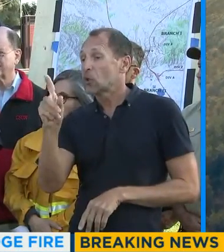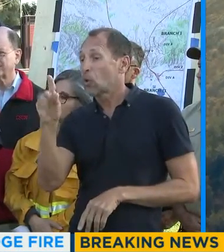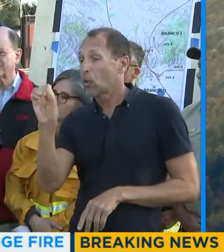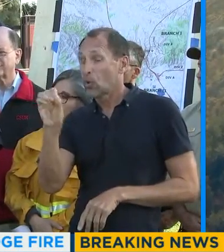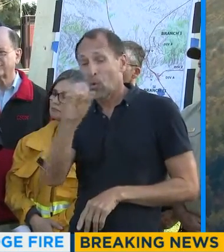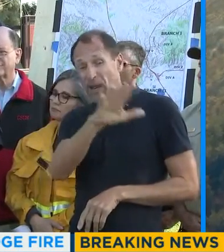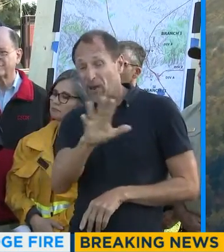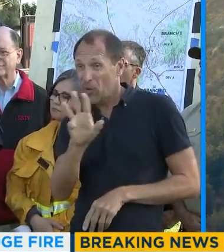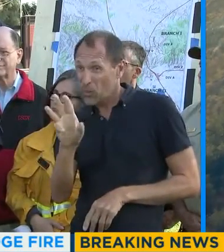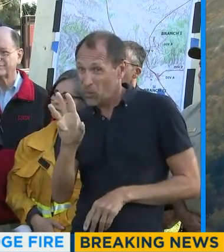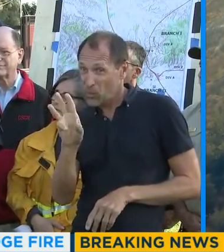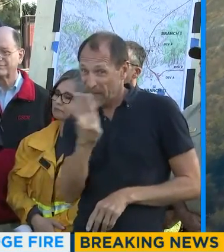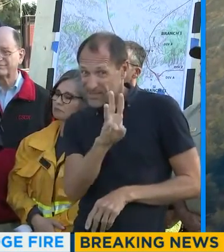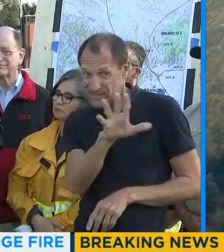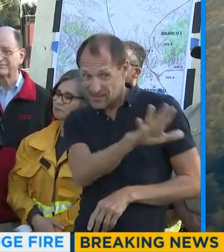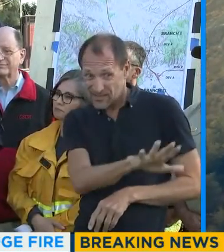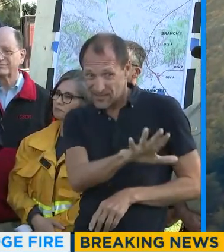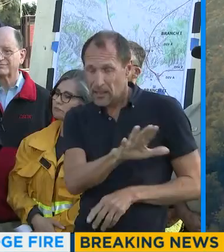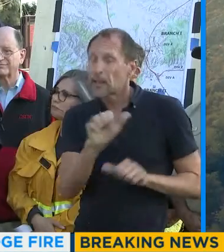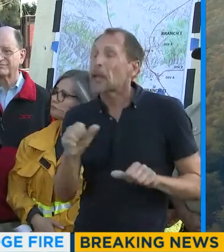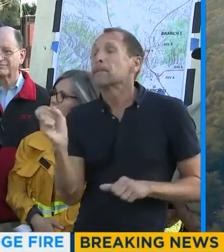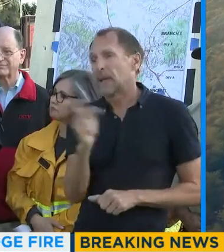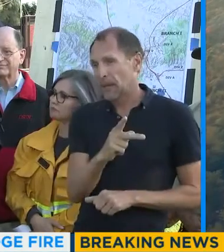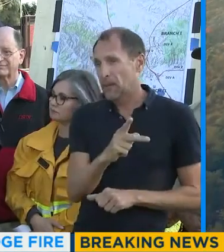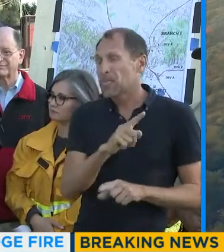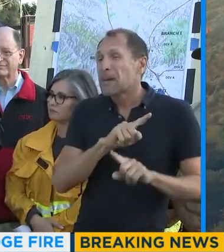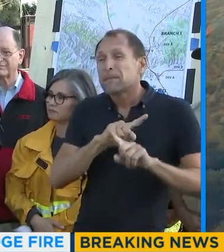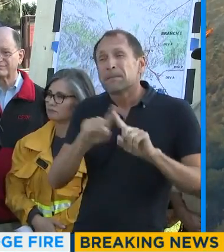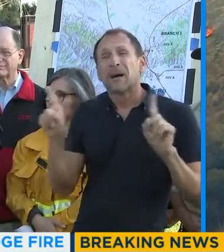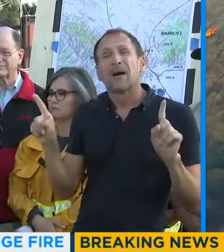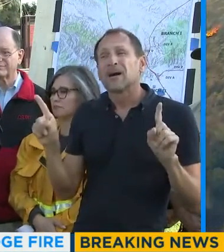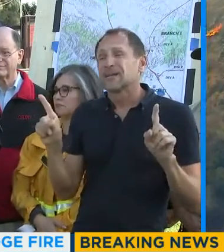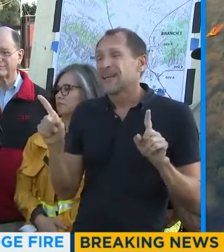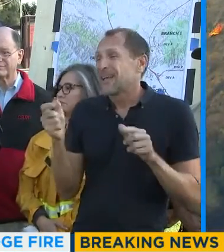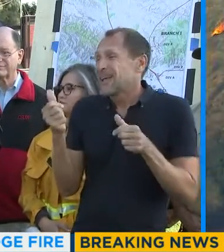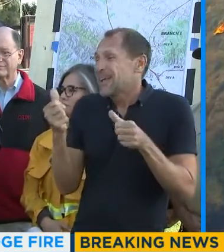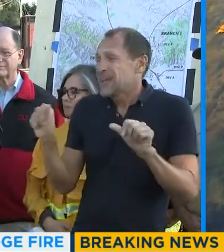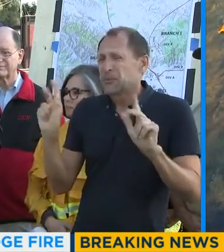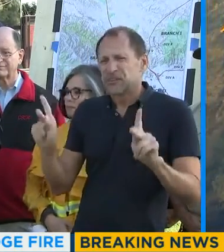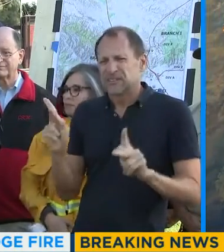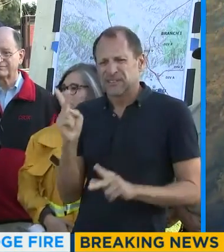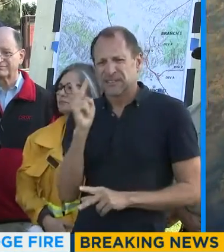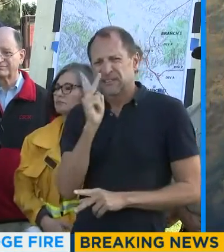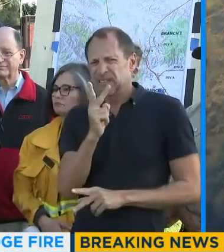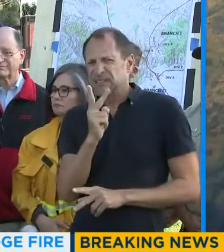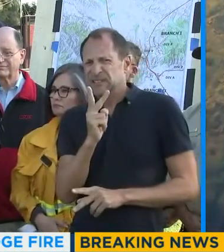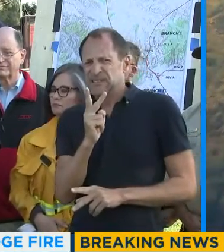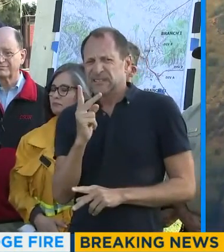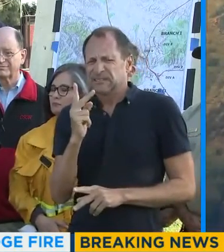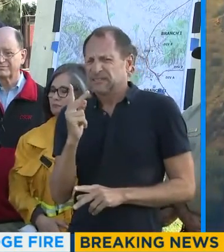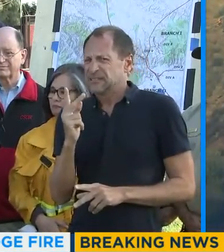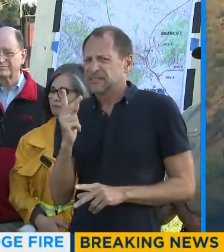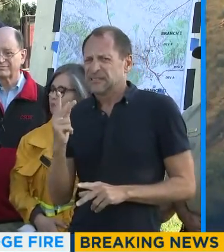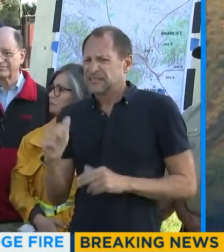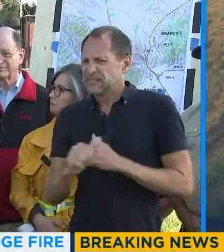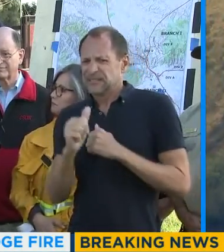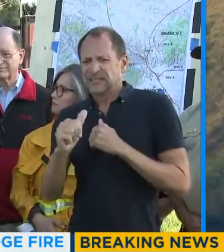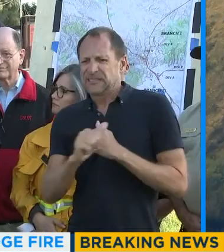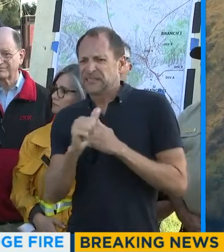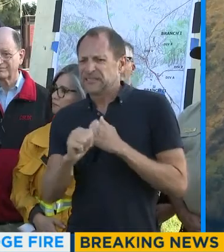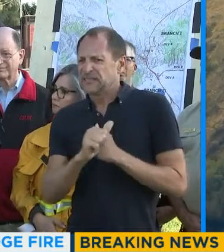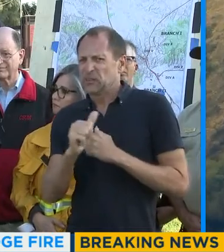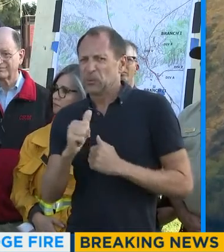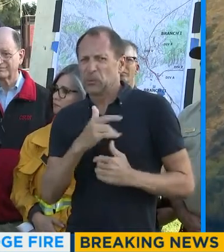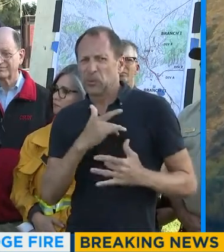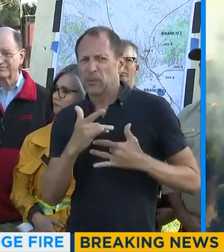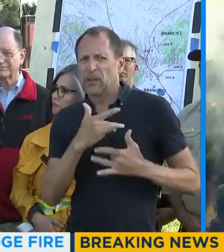back in their homes and communities, if they see something that is questionable or uncertain, or they see something that brings concern